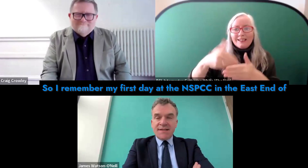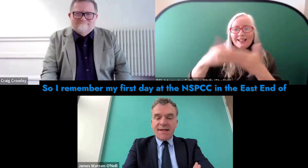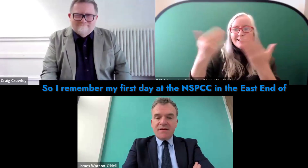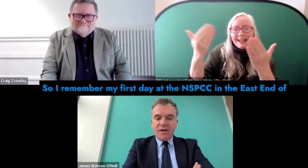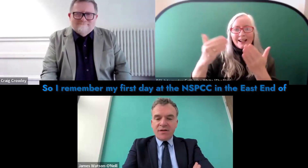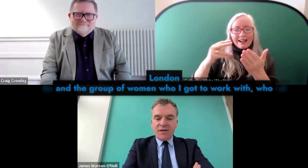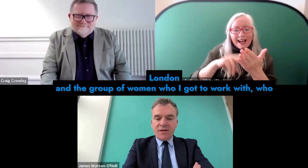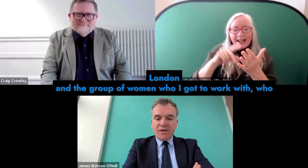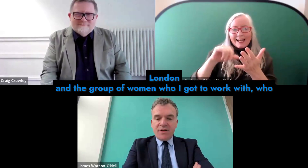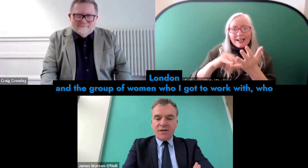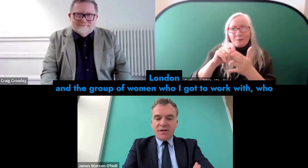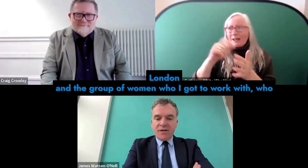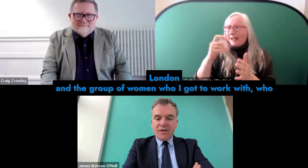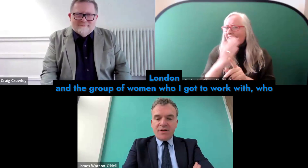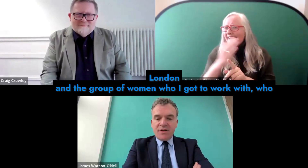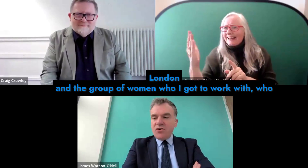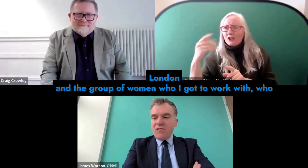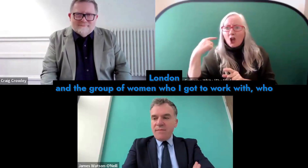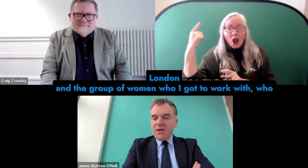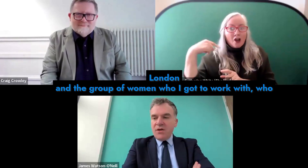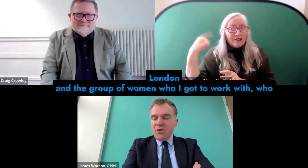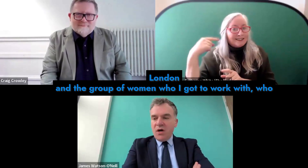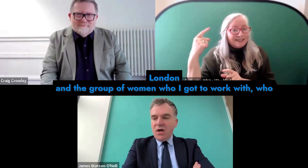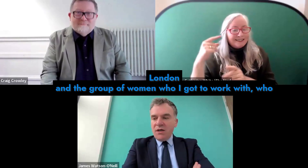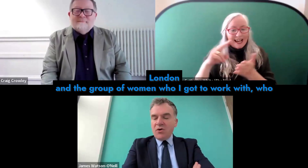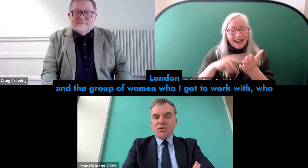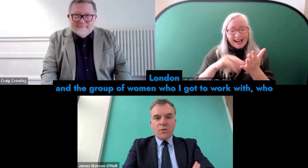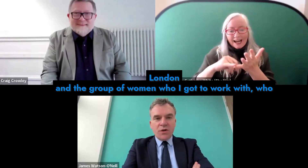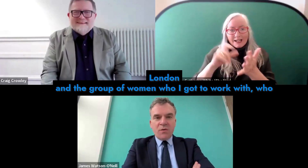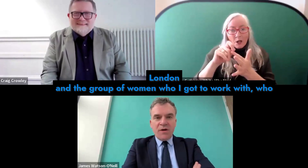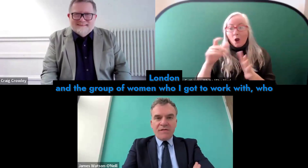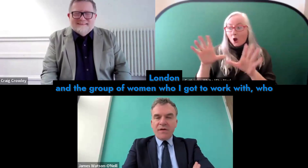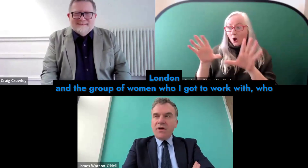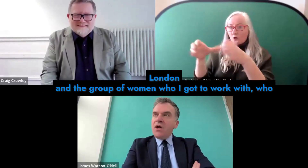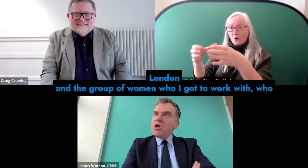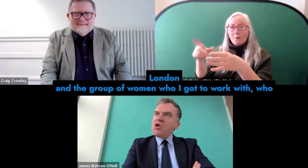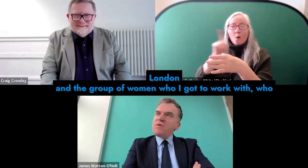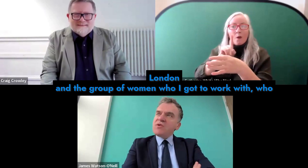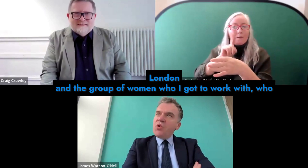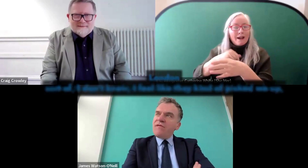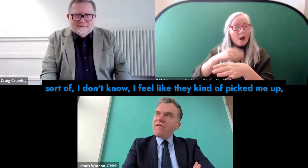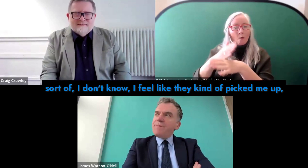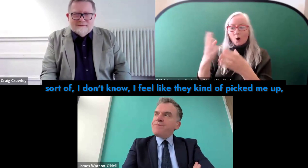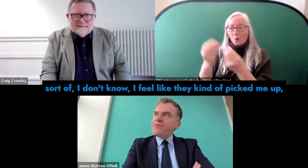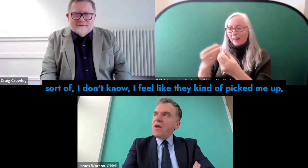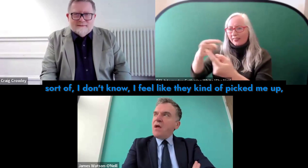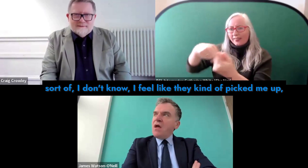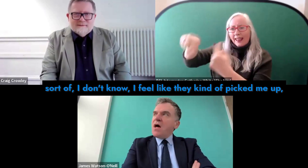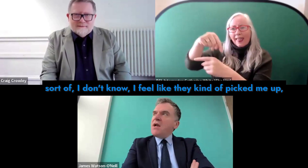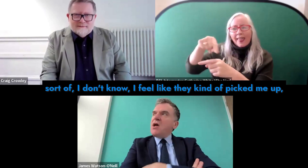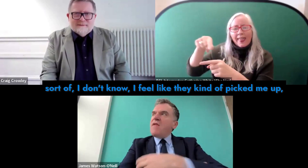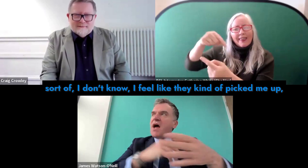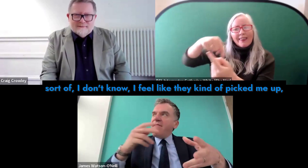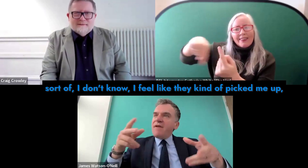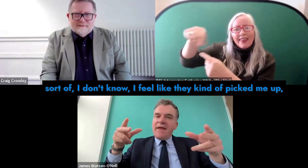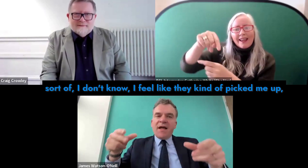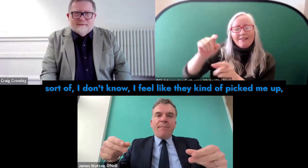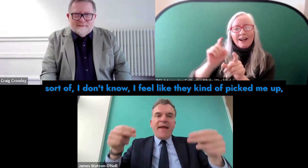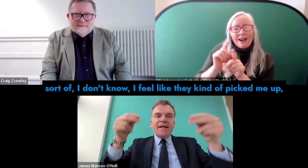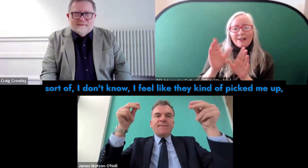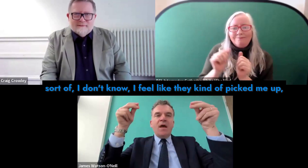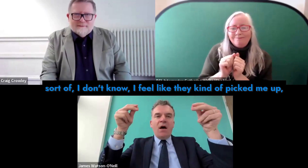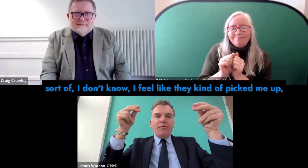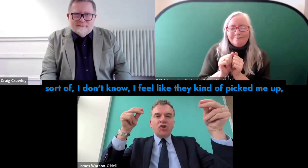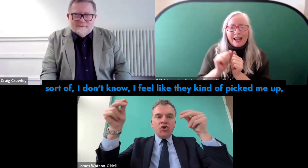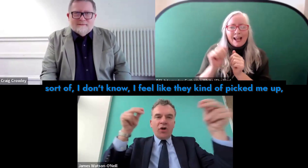NSPCC in the East End of London, and the group of women who I got to work with, who sort of, I don't know,